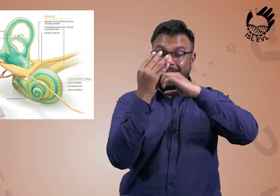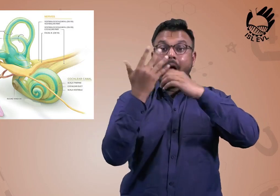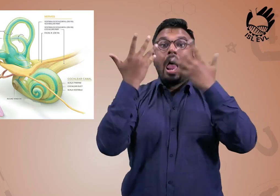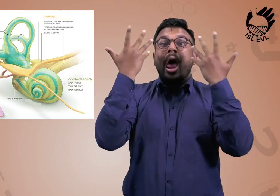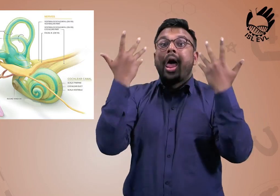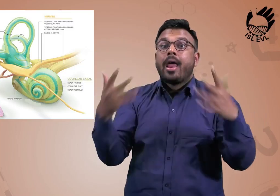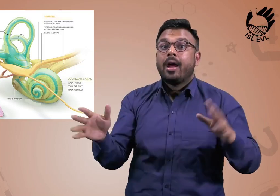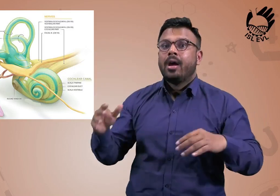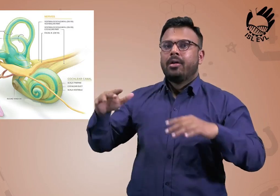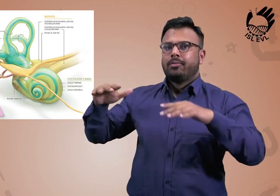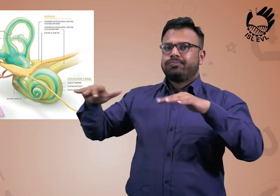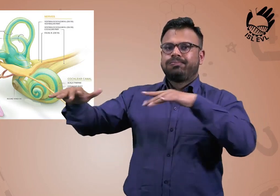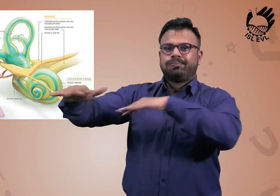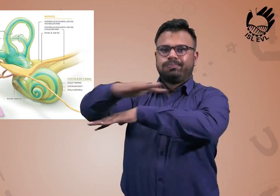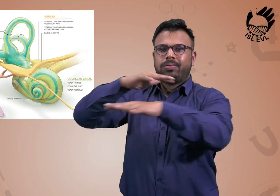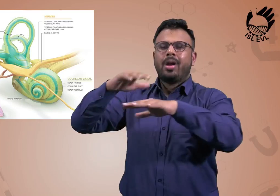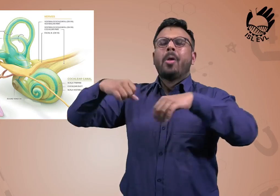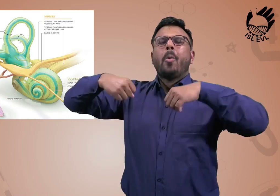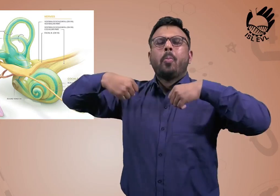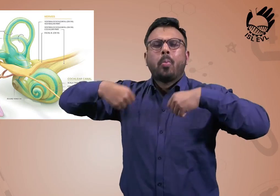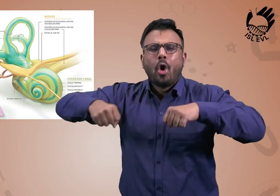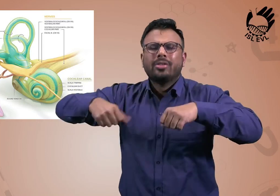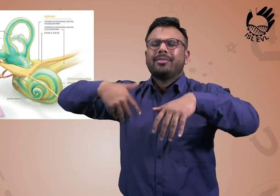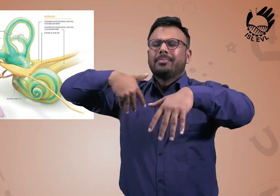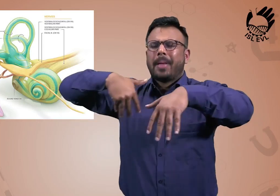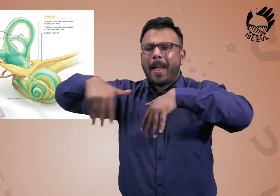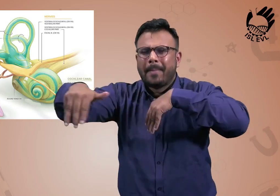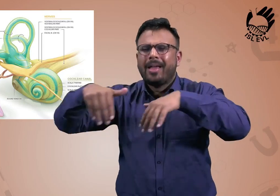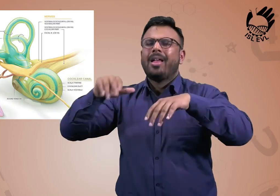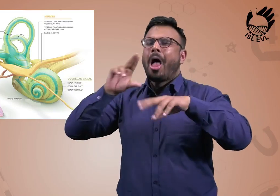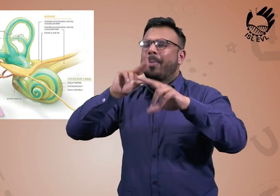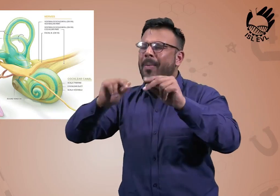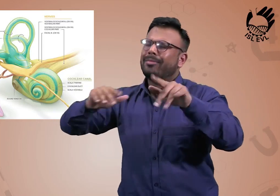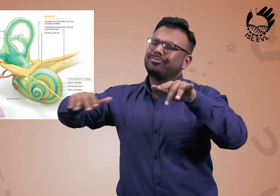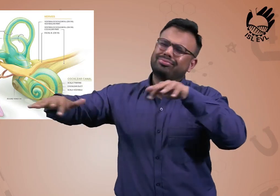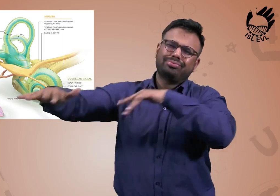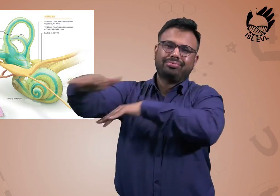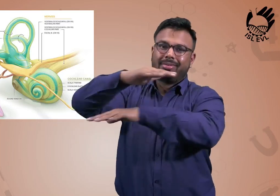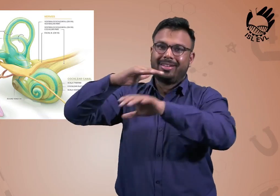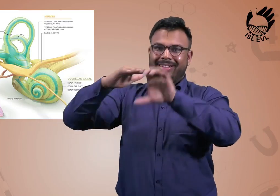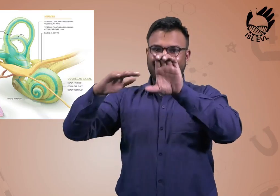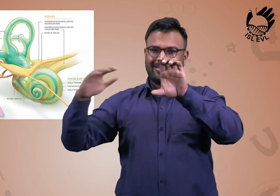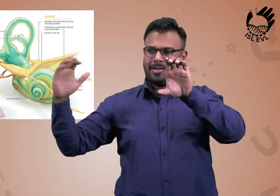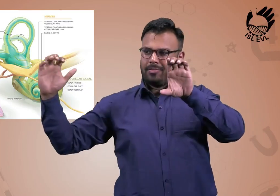this picture. Doesn't it exactly look like a snail? Yes,